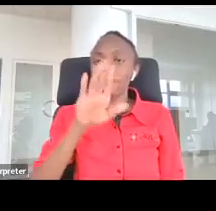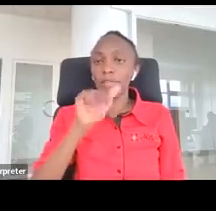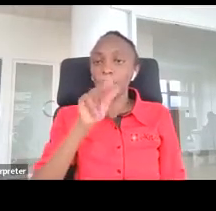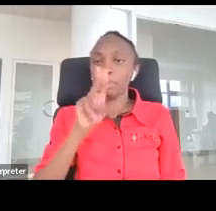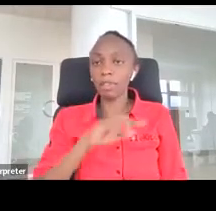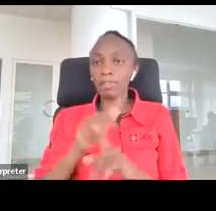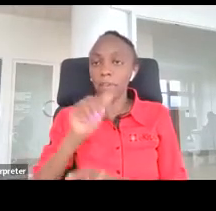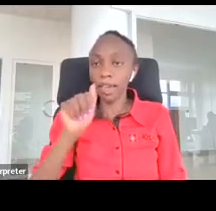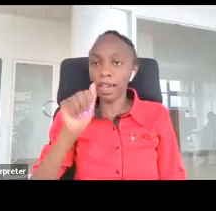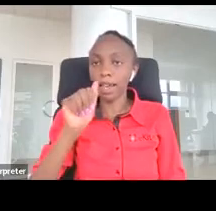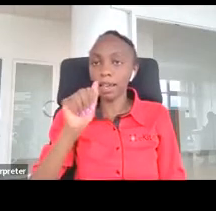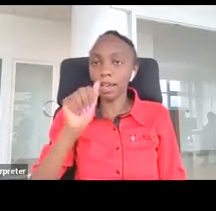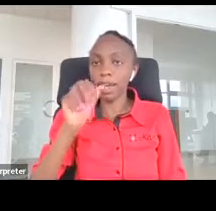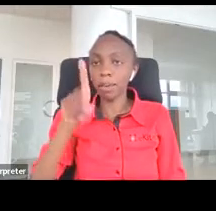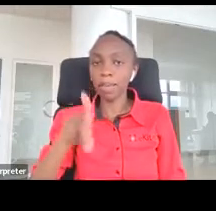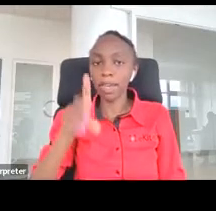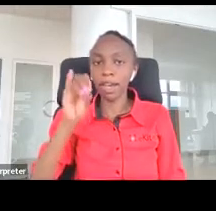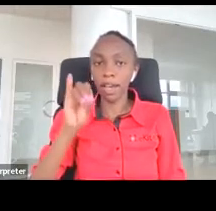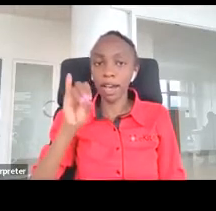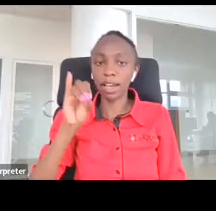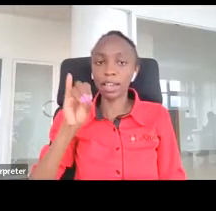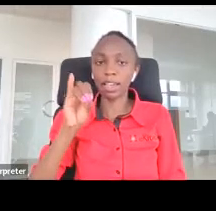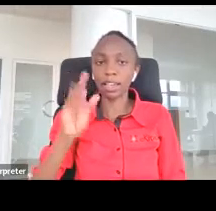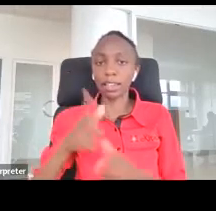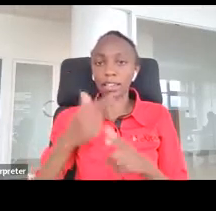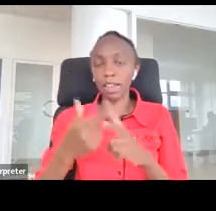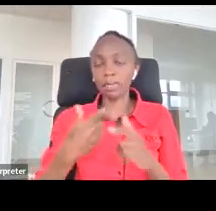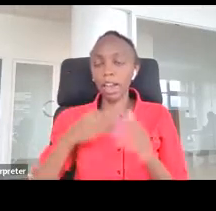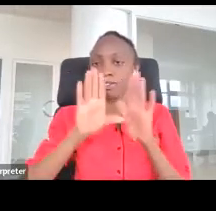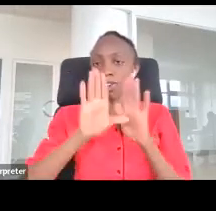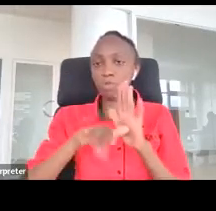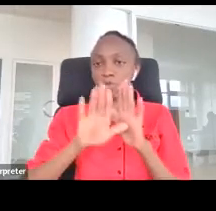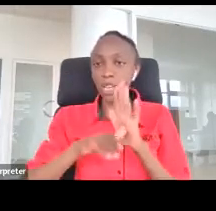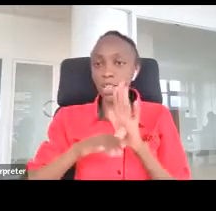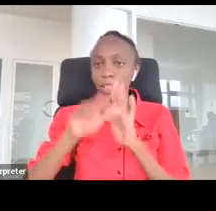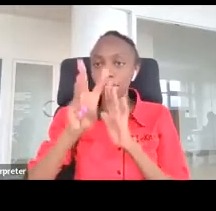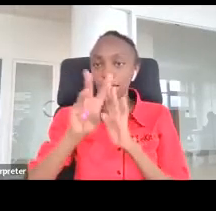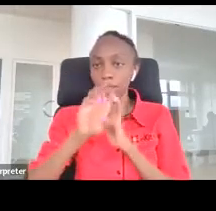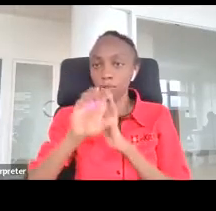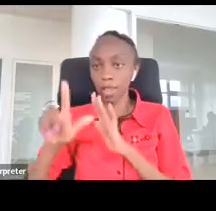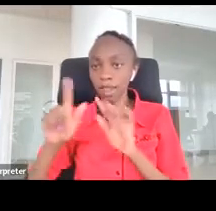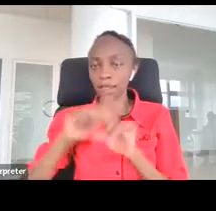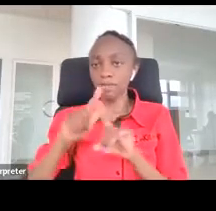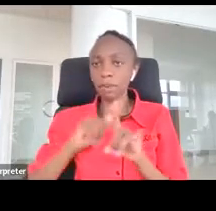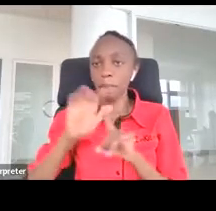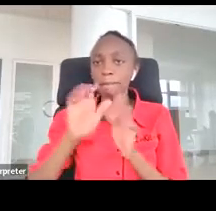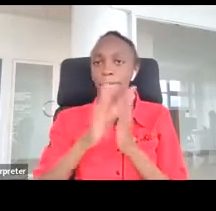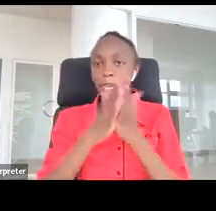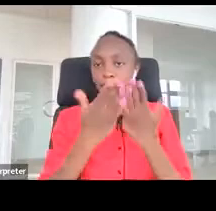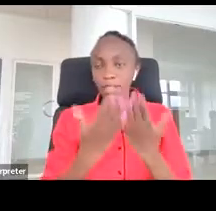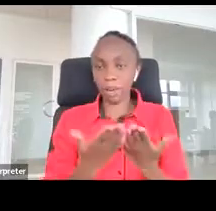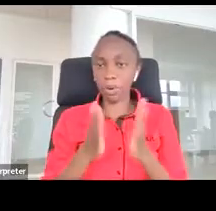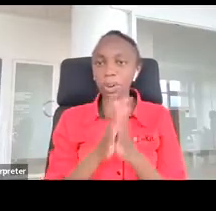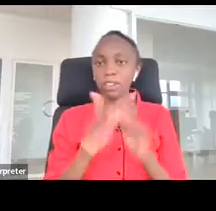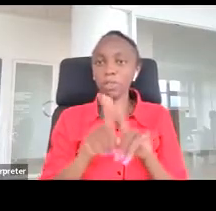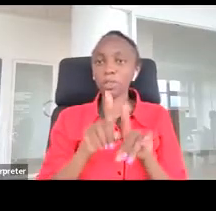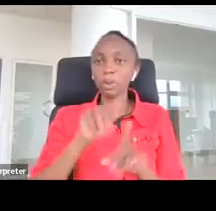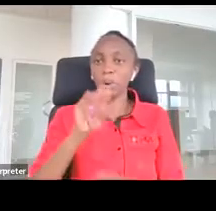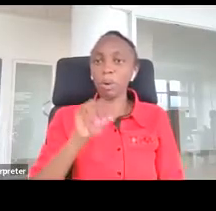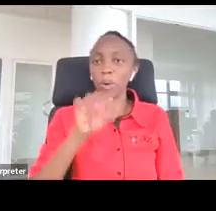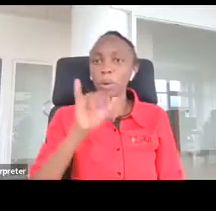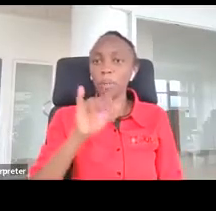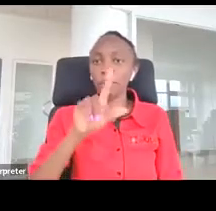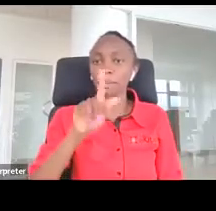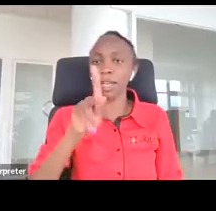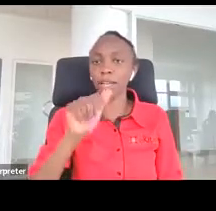have Will Klaman, our CEO at Ikitabu. We have Milka from the University